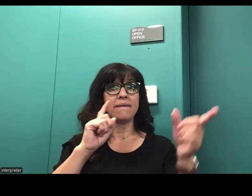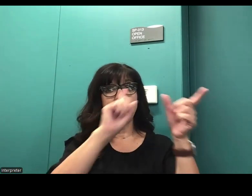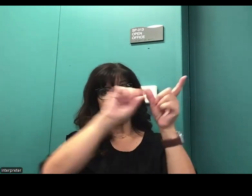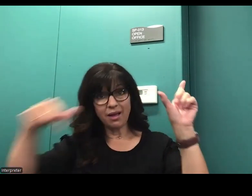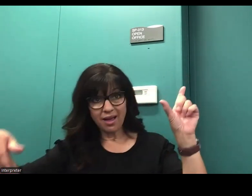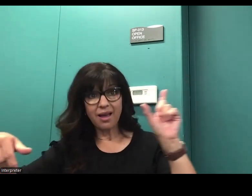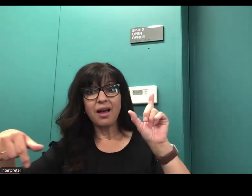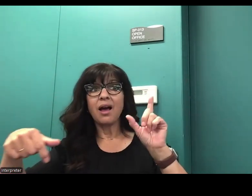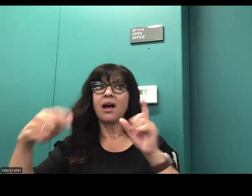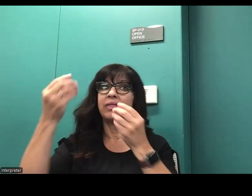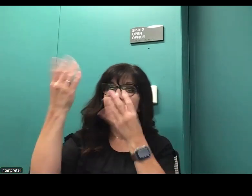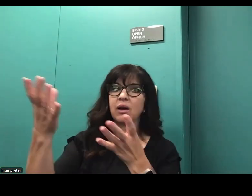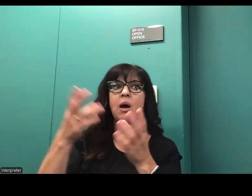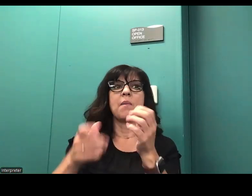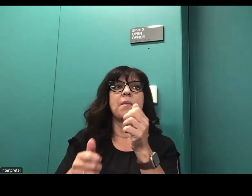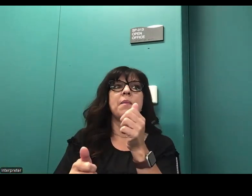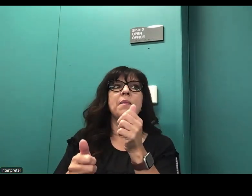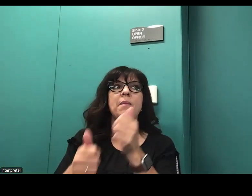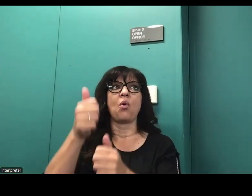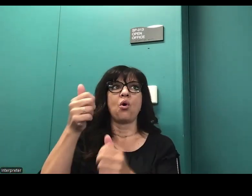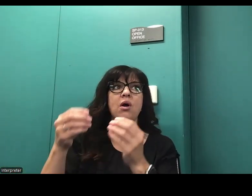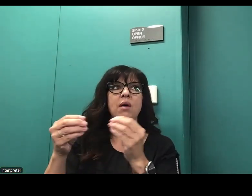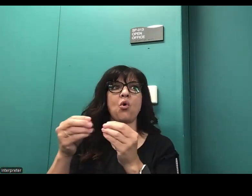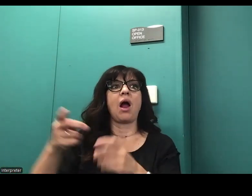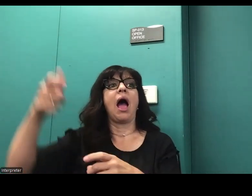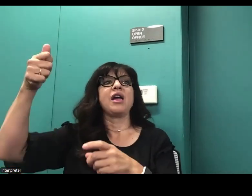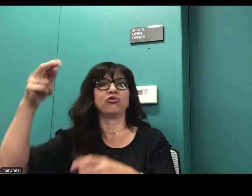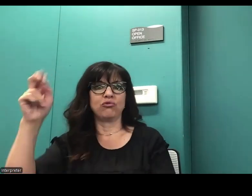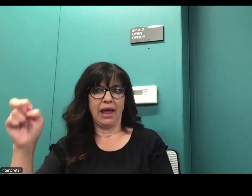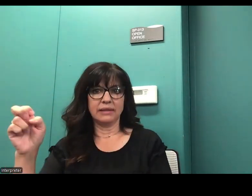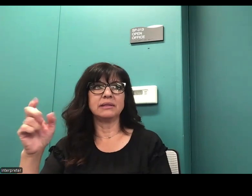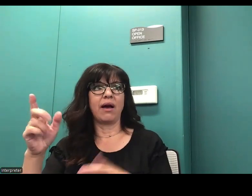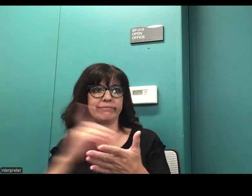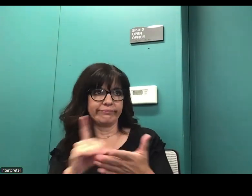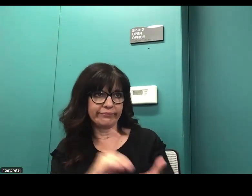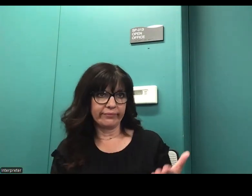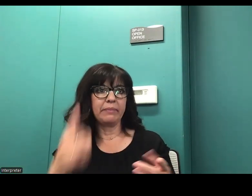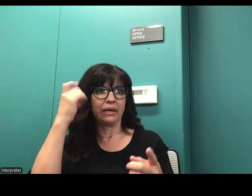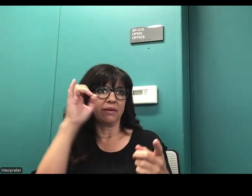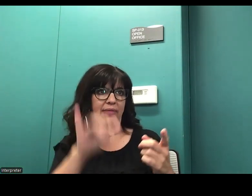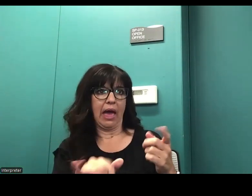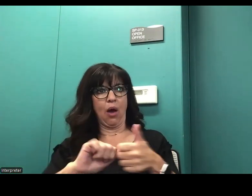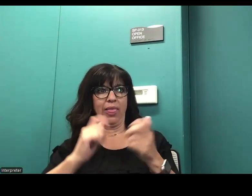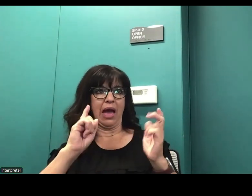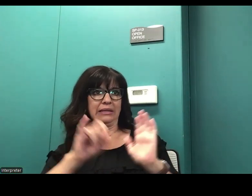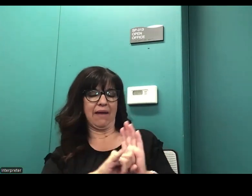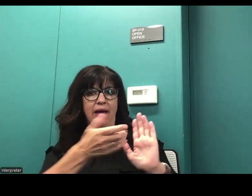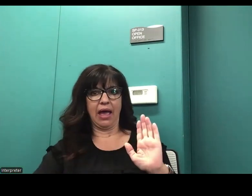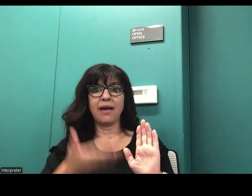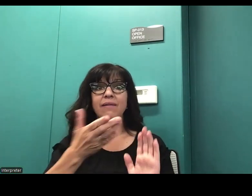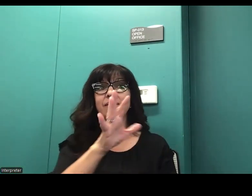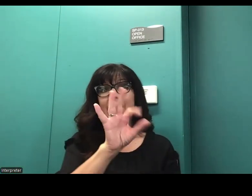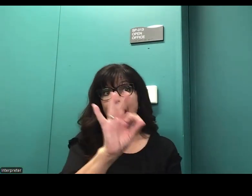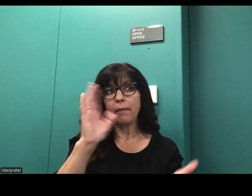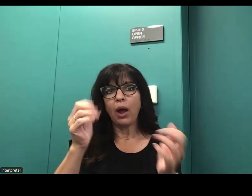youth reported significantly higher rates of discrimination in the last year due to their sexual orientation or gender identity. So 59% compared